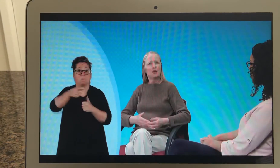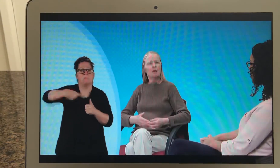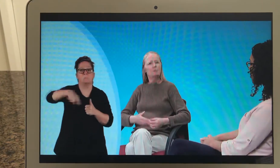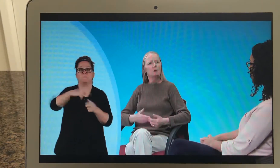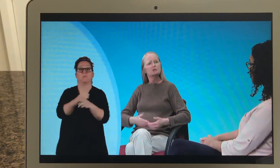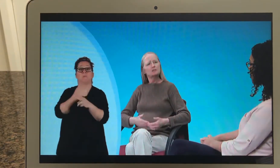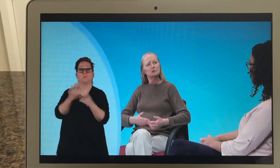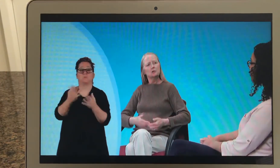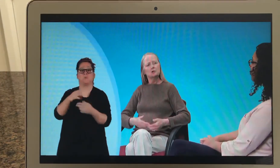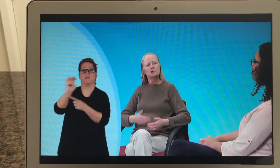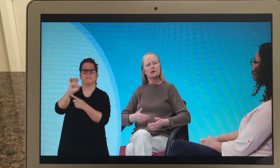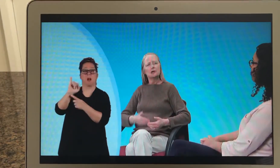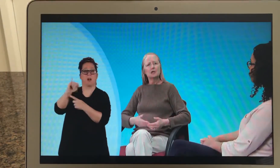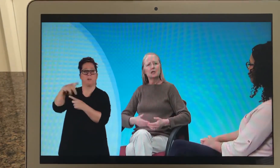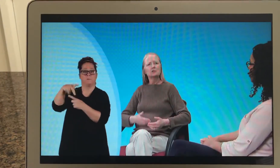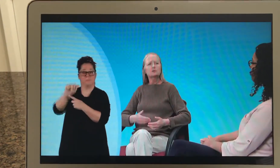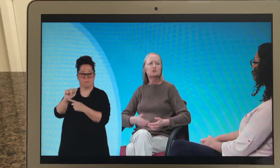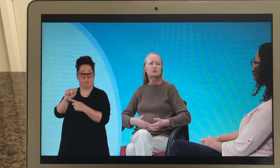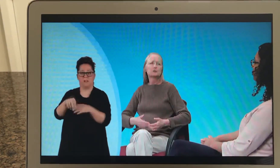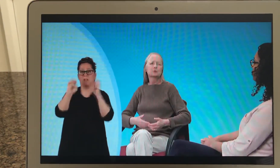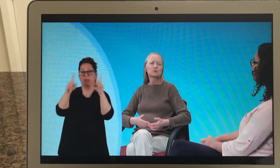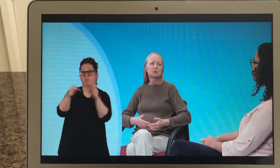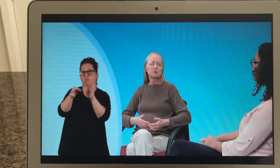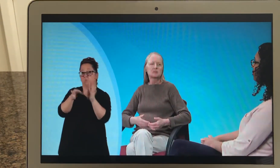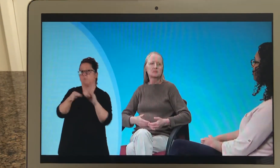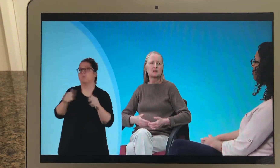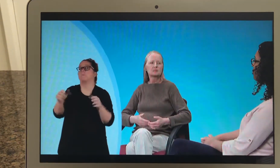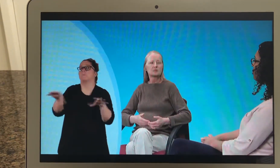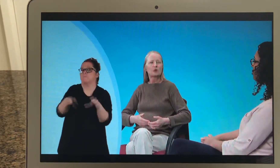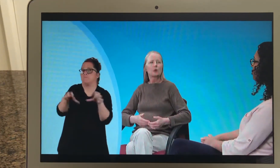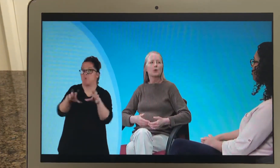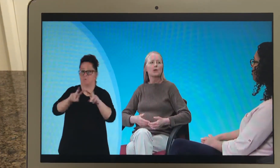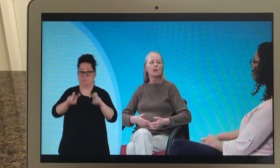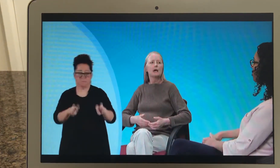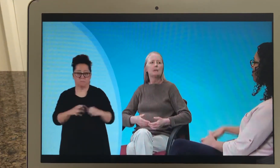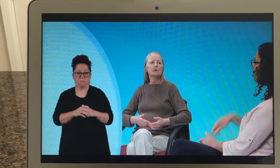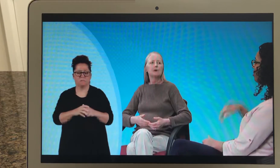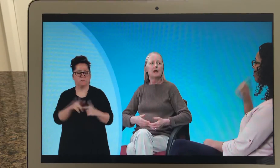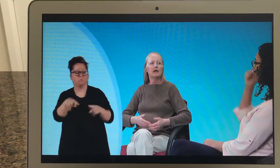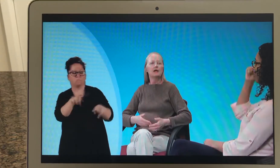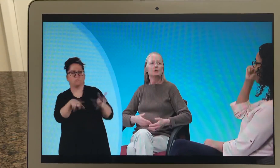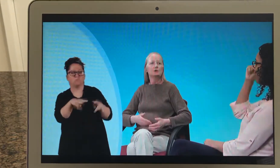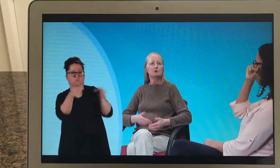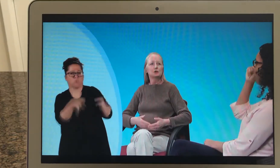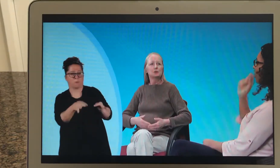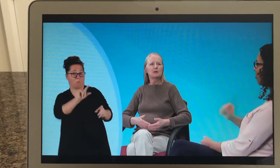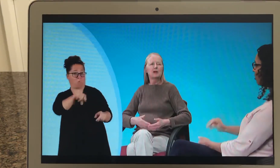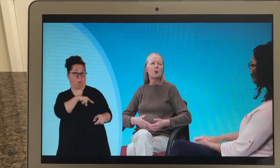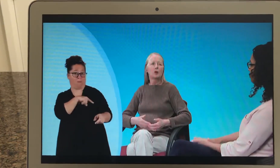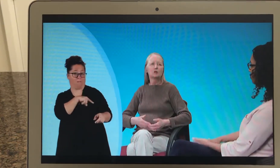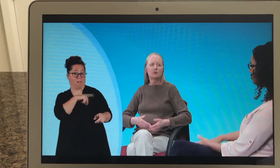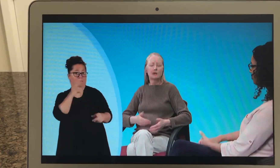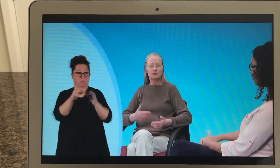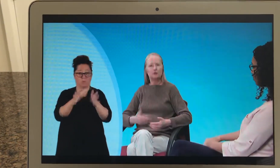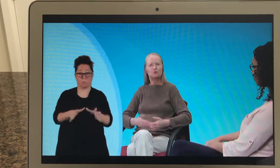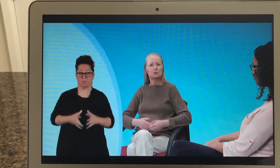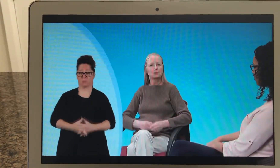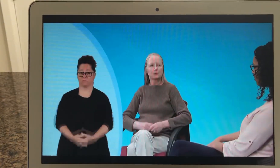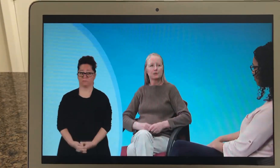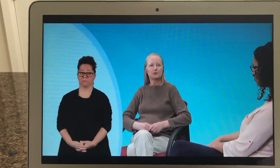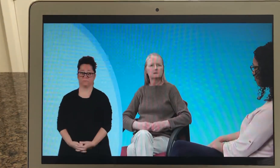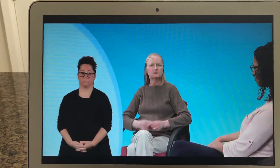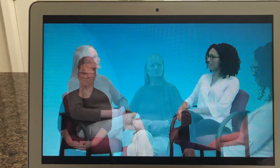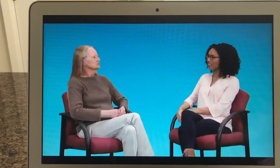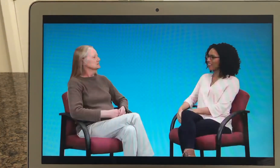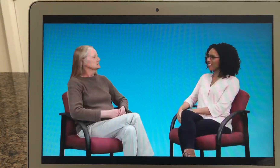same. Most of them use EIPA. An interpreter, they visualize to see if they're